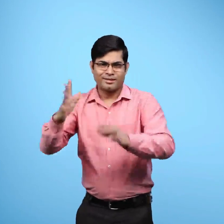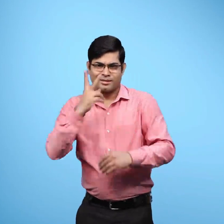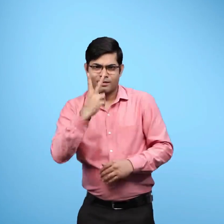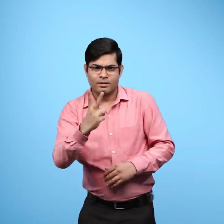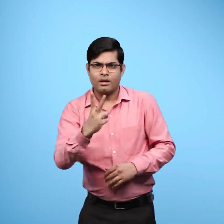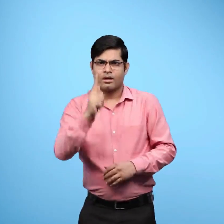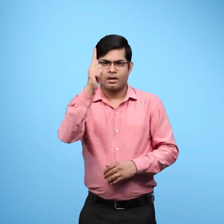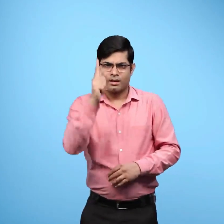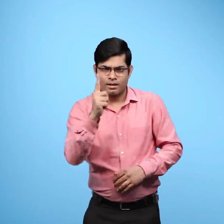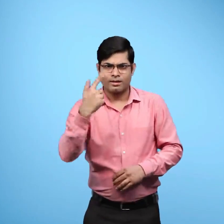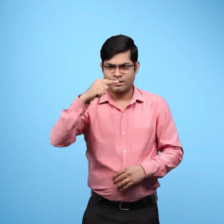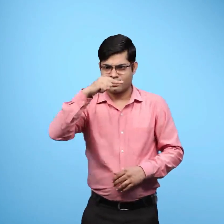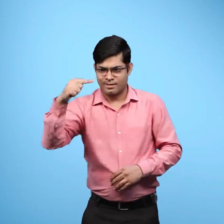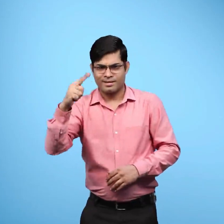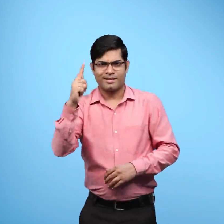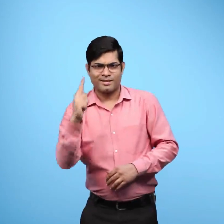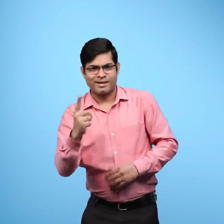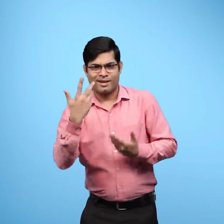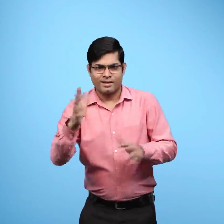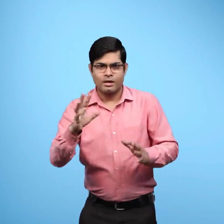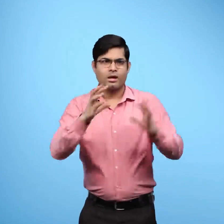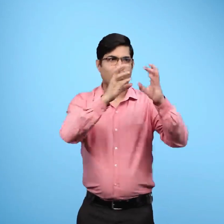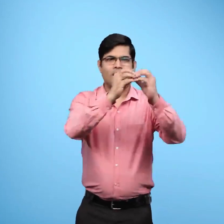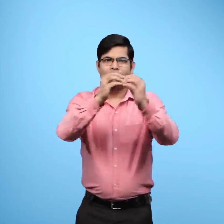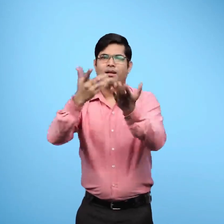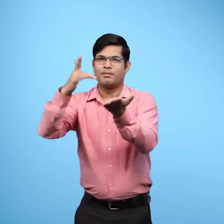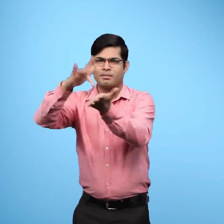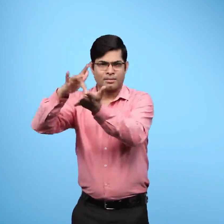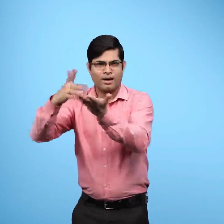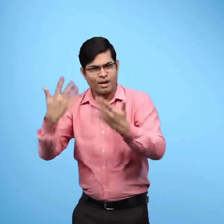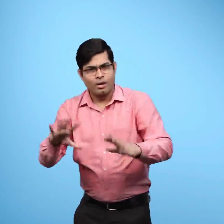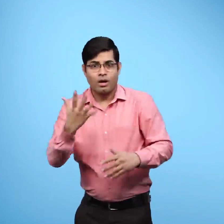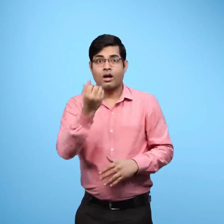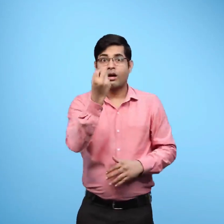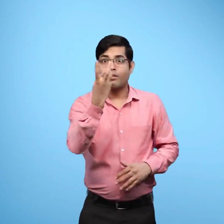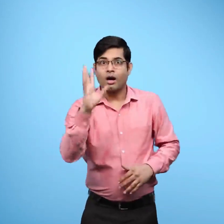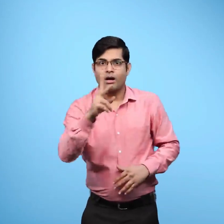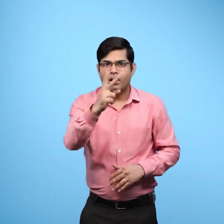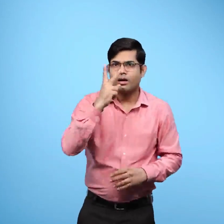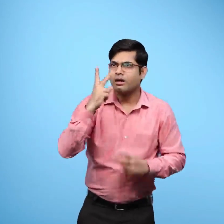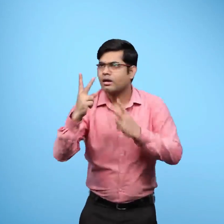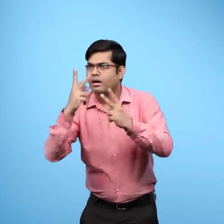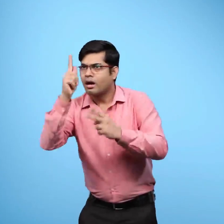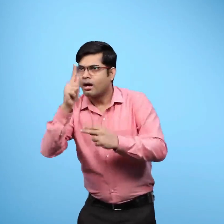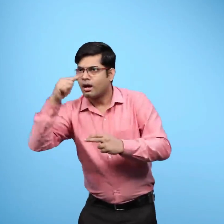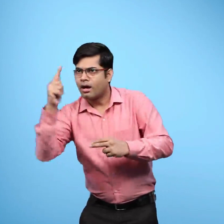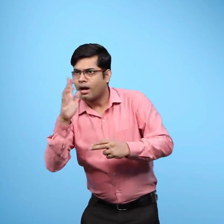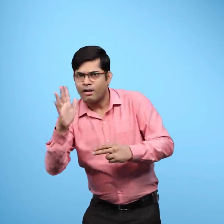Find out where else numbers and letters are written with straight lines.